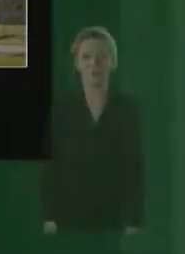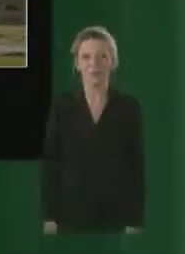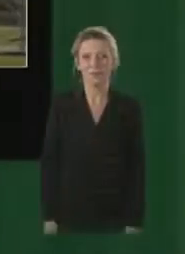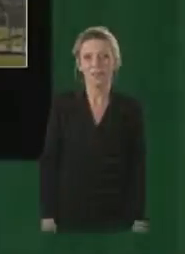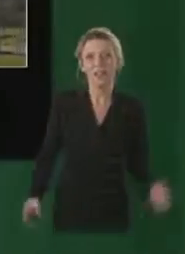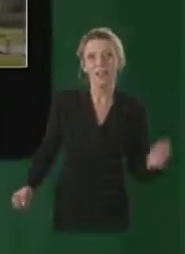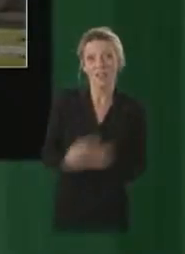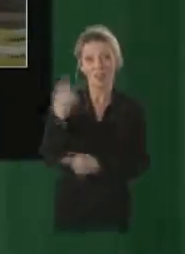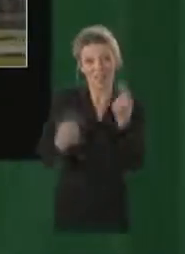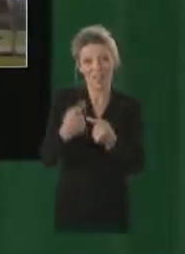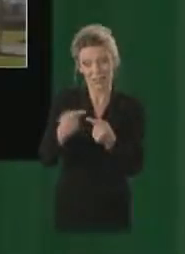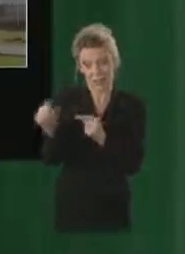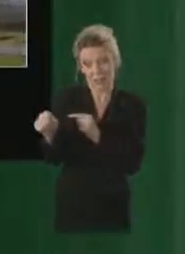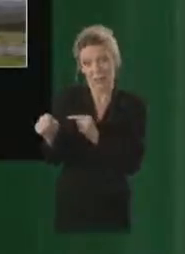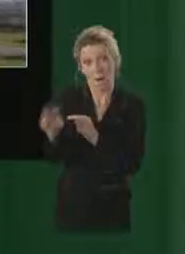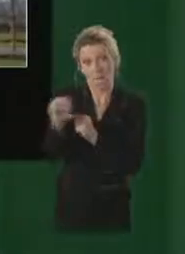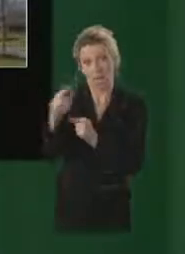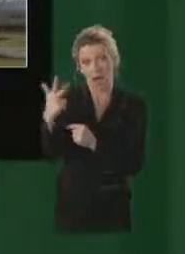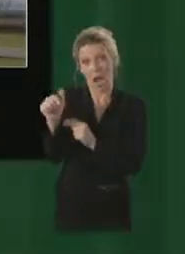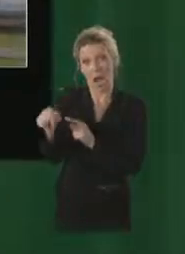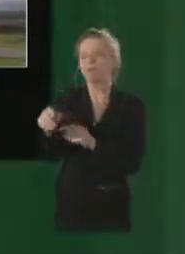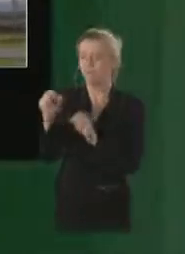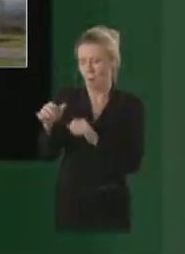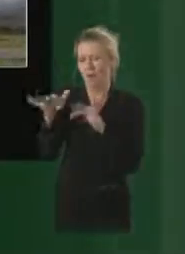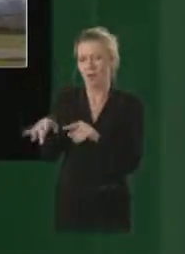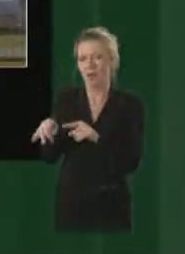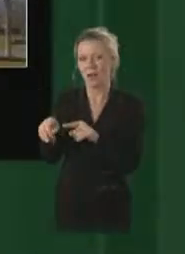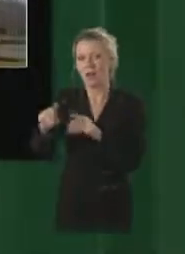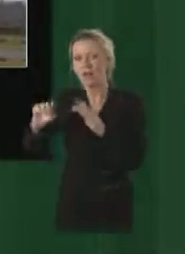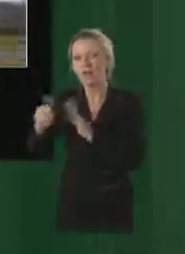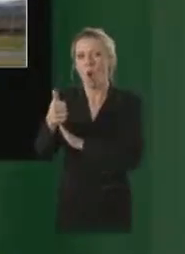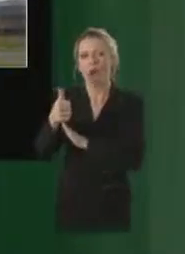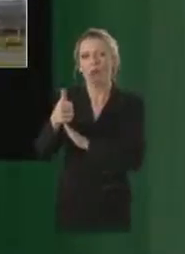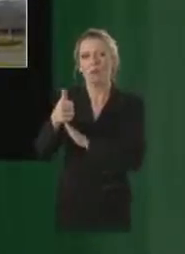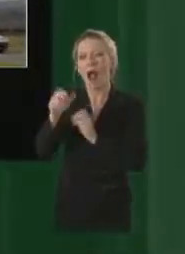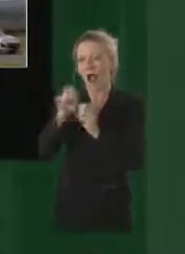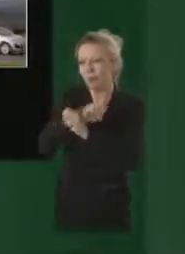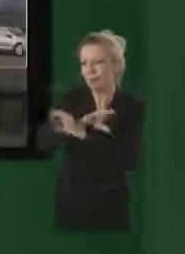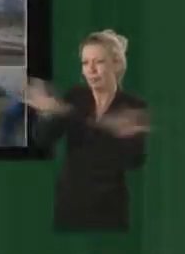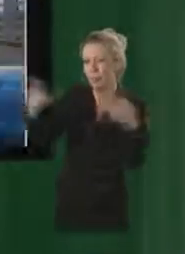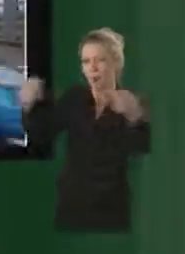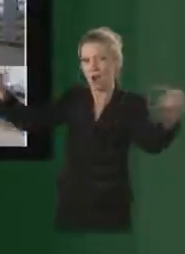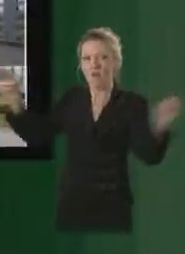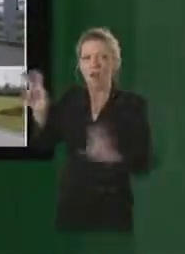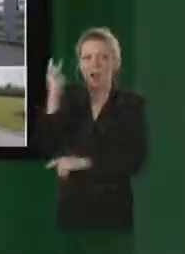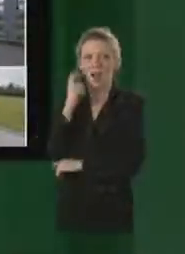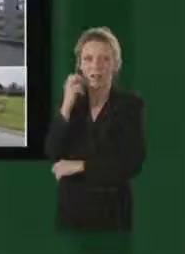One thing's for sure, the newly developed Mazda 3 definitely has the potential to place the Mazes even more than the former model,